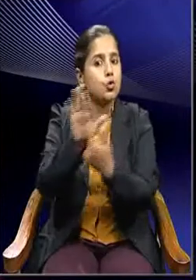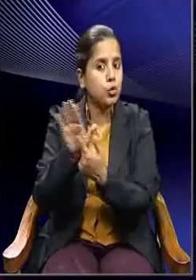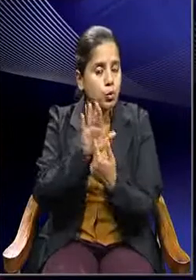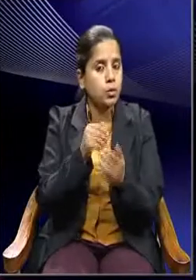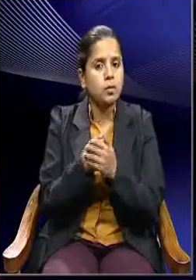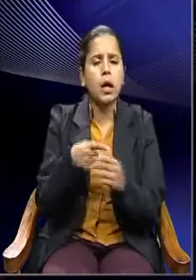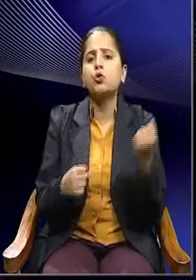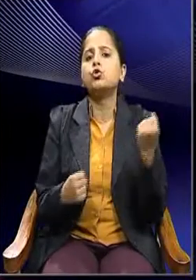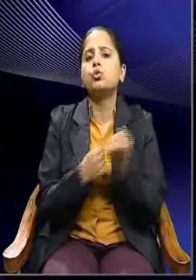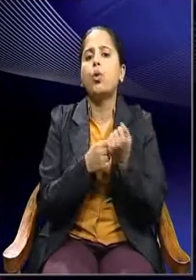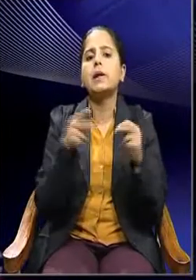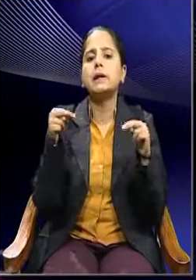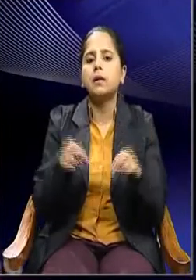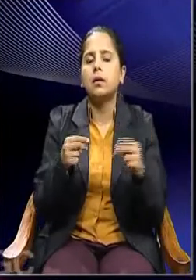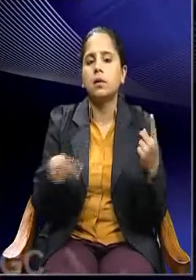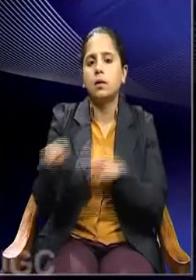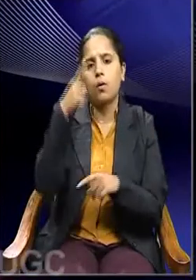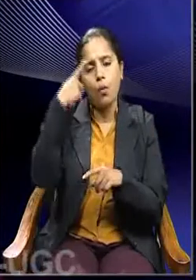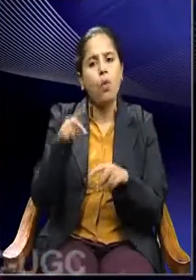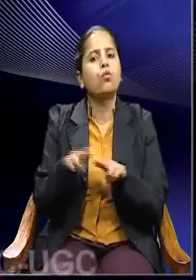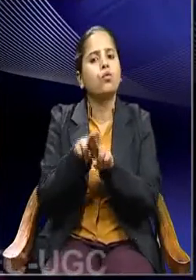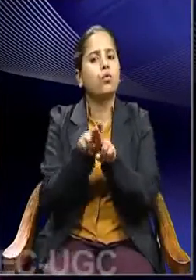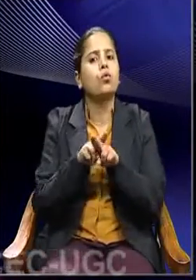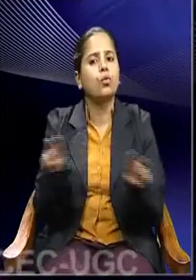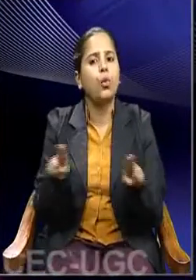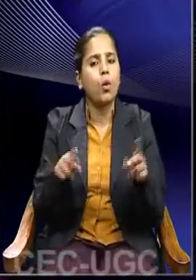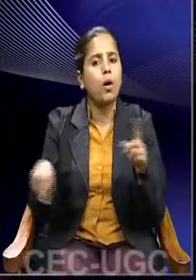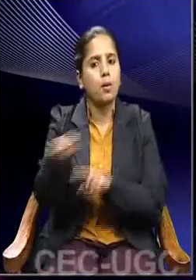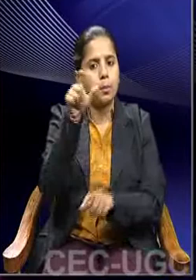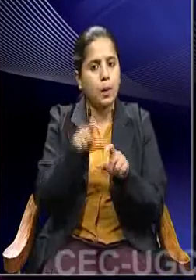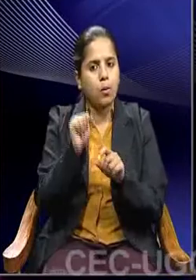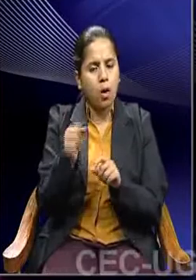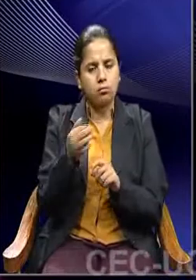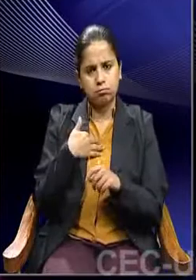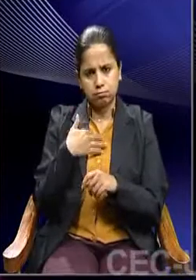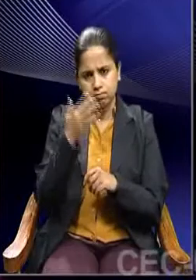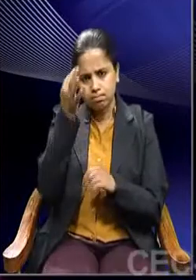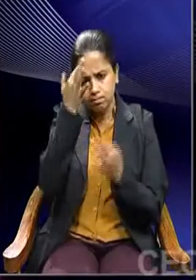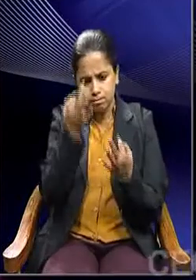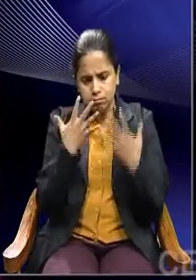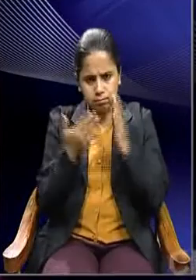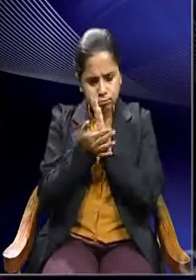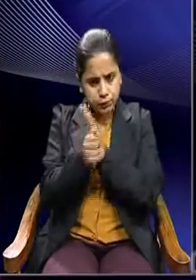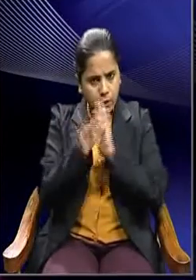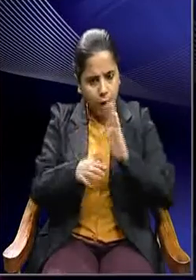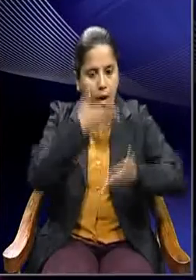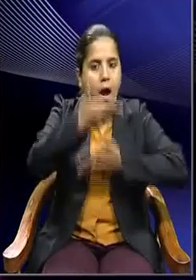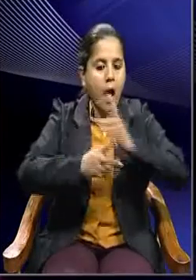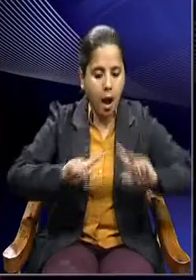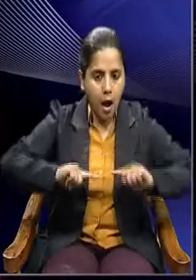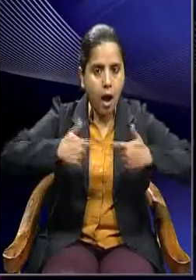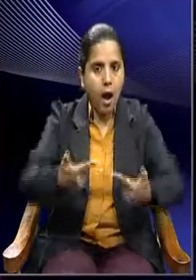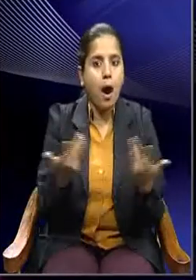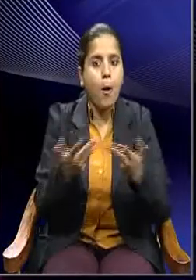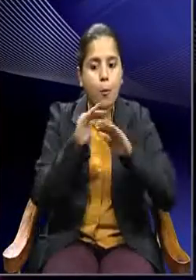the support they need to fully deploy their talent and vocation. Further,